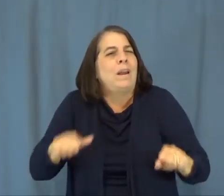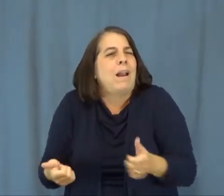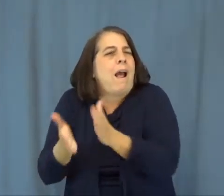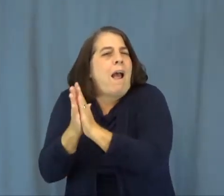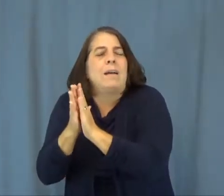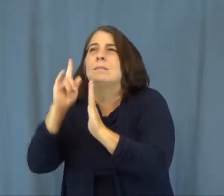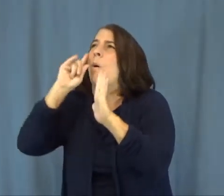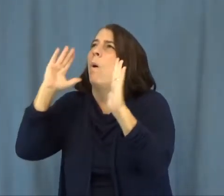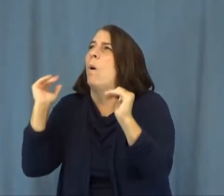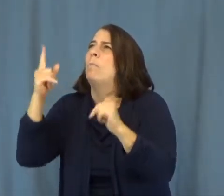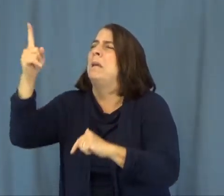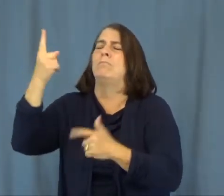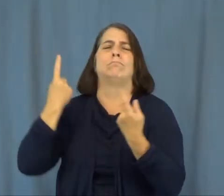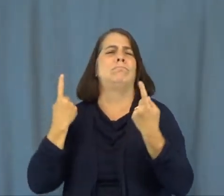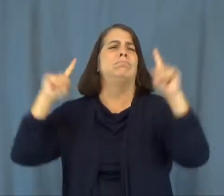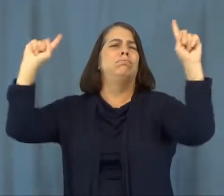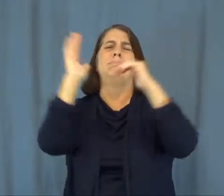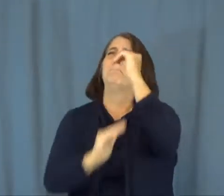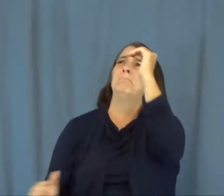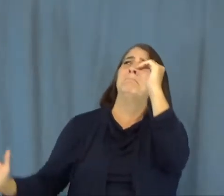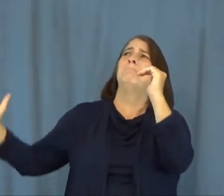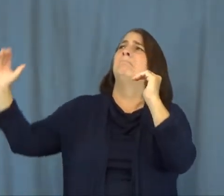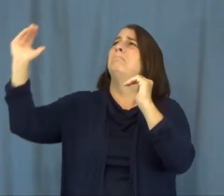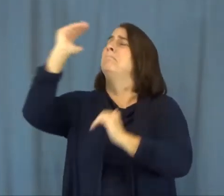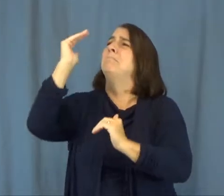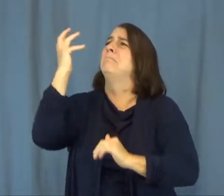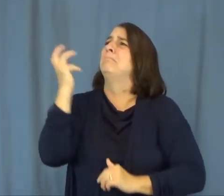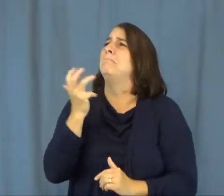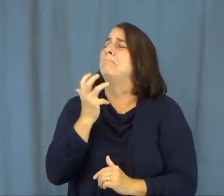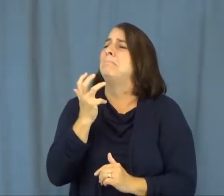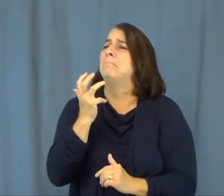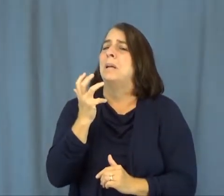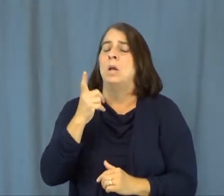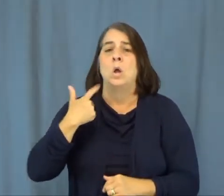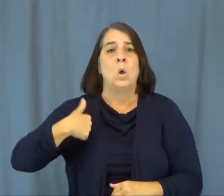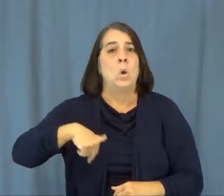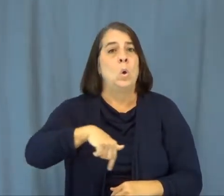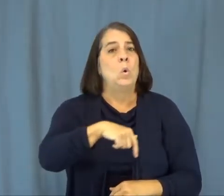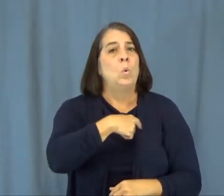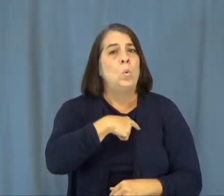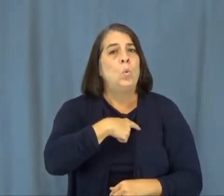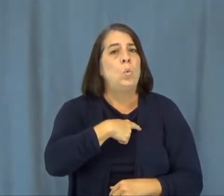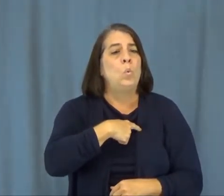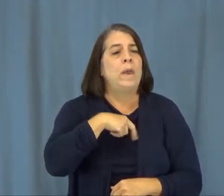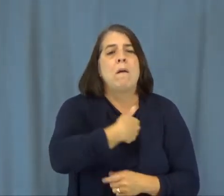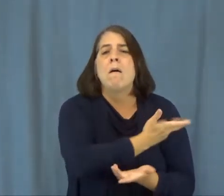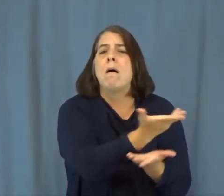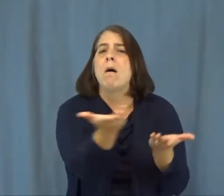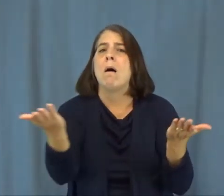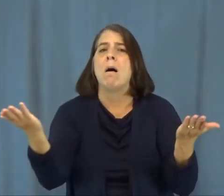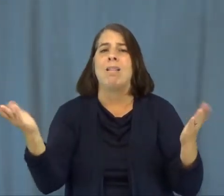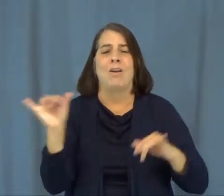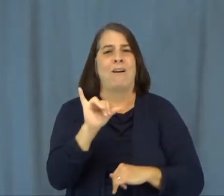we are all unfinished paintings being transformed